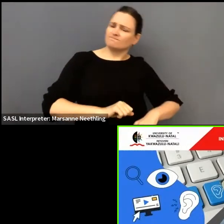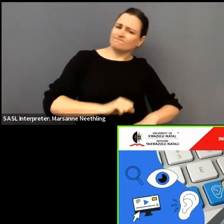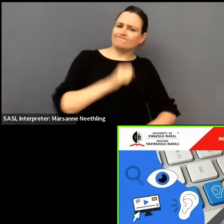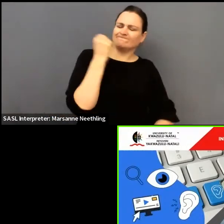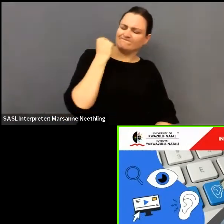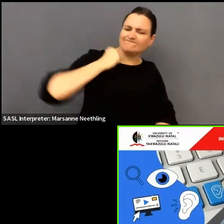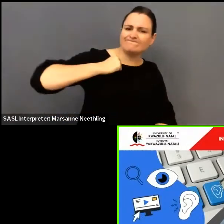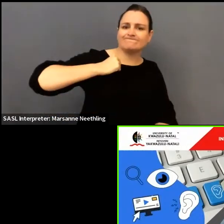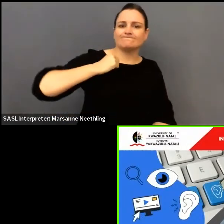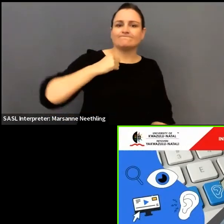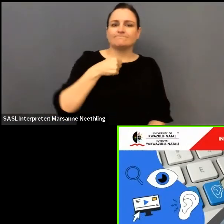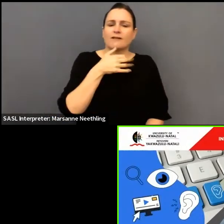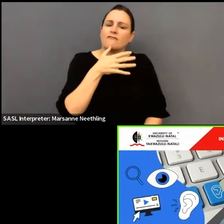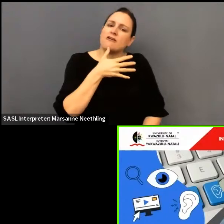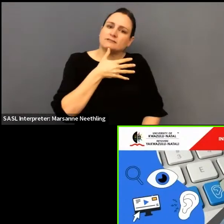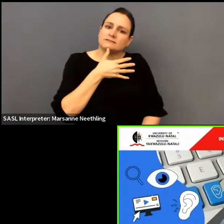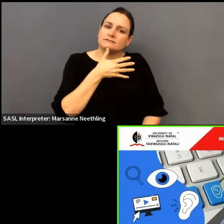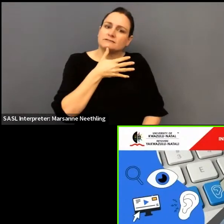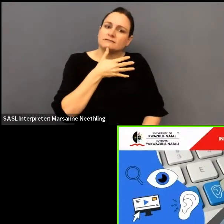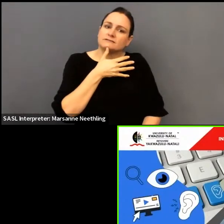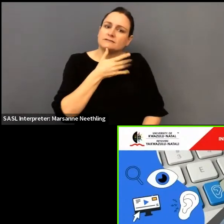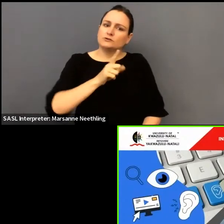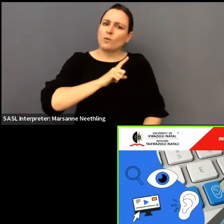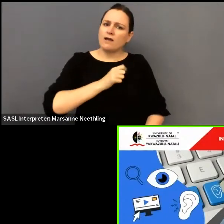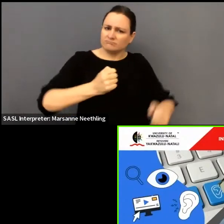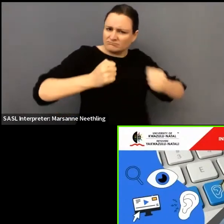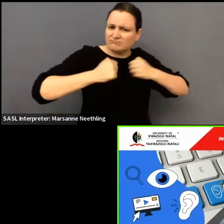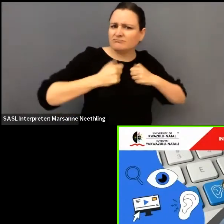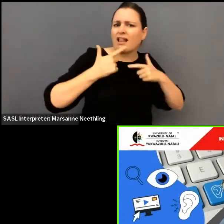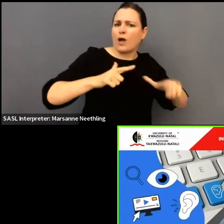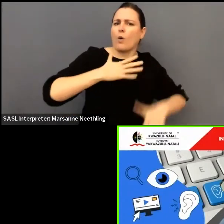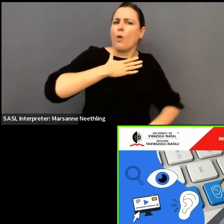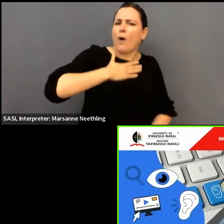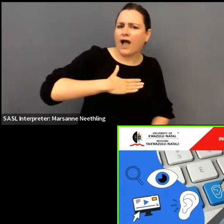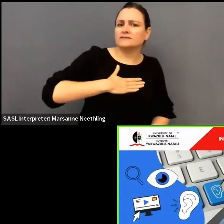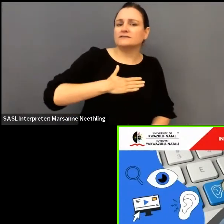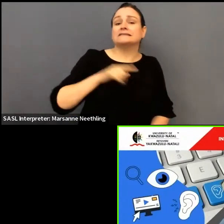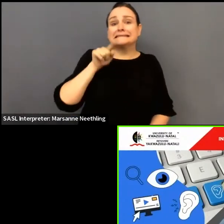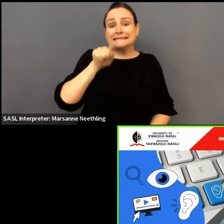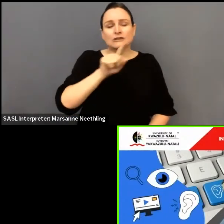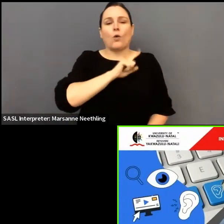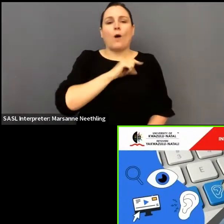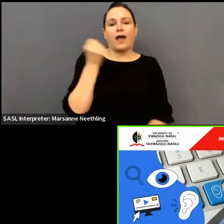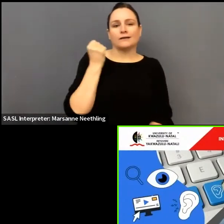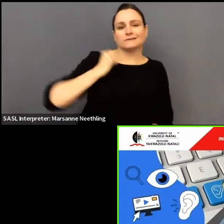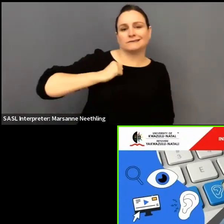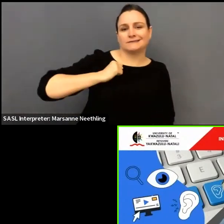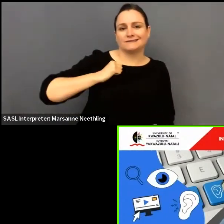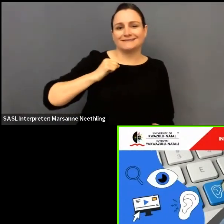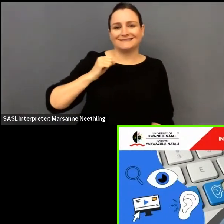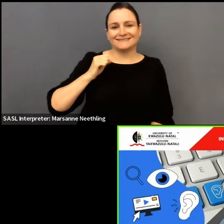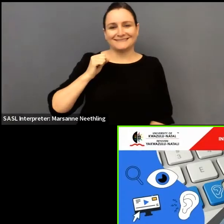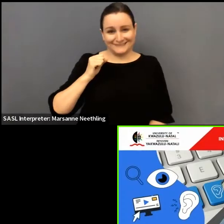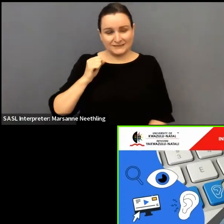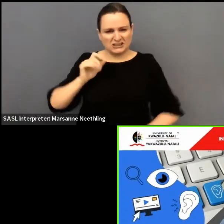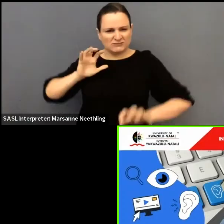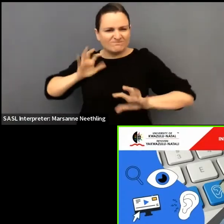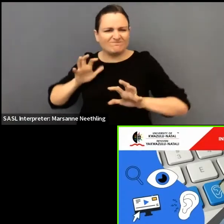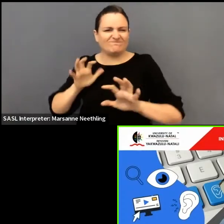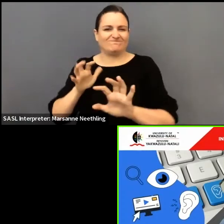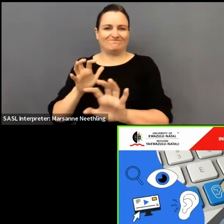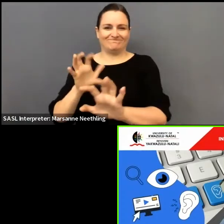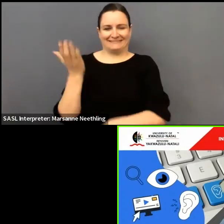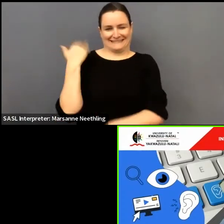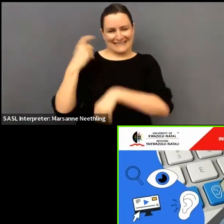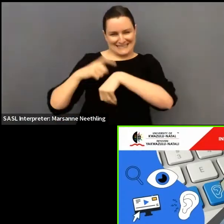mother tongue, has been a struggle in our society. So I'm particularly interested to hear about